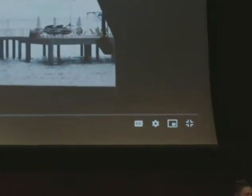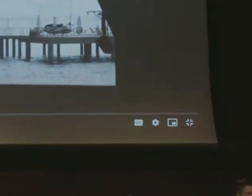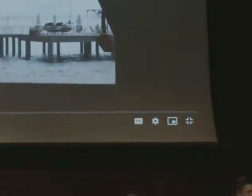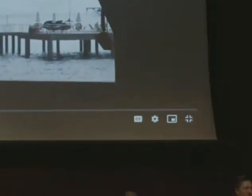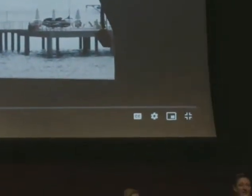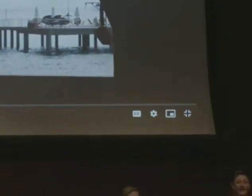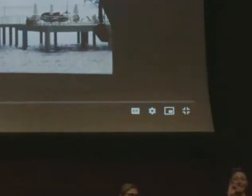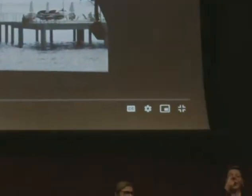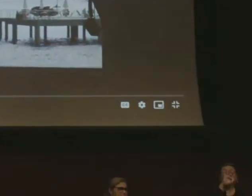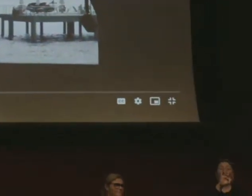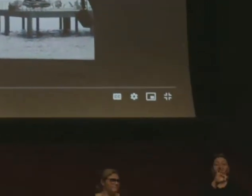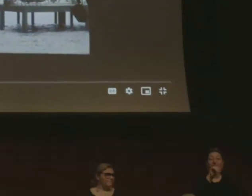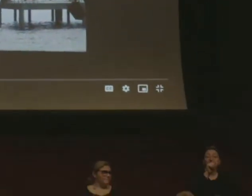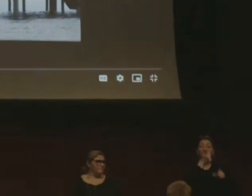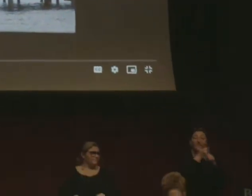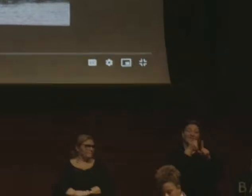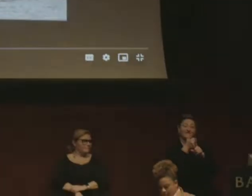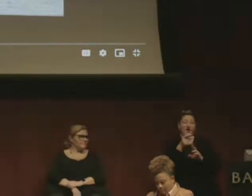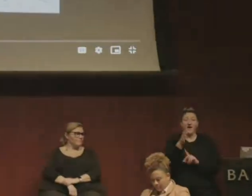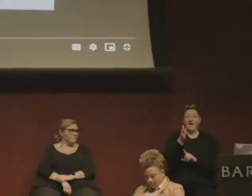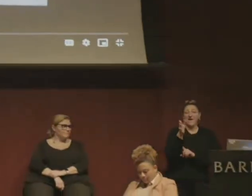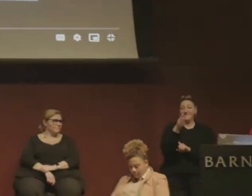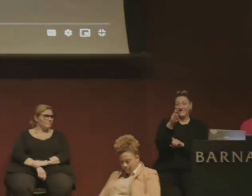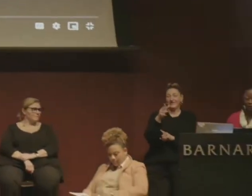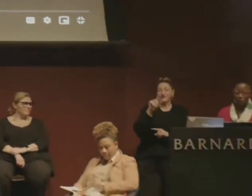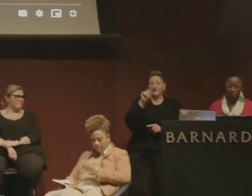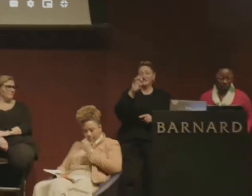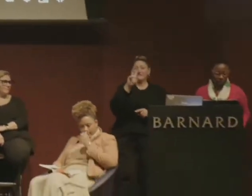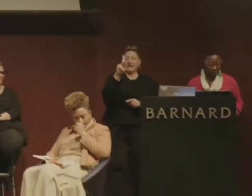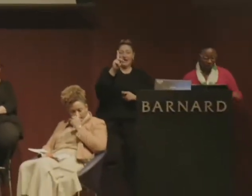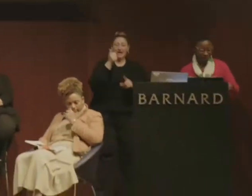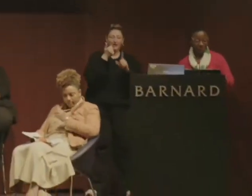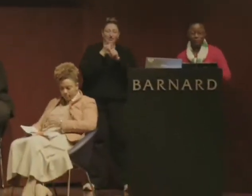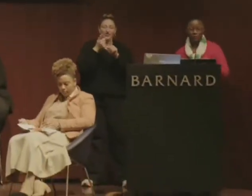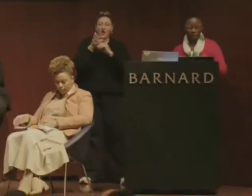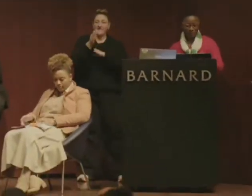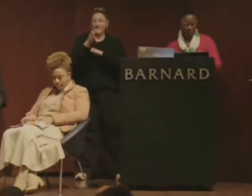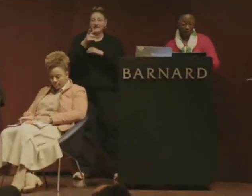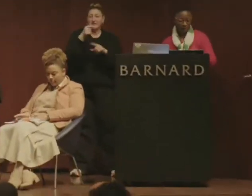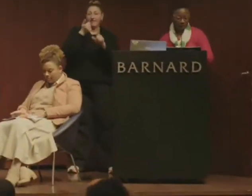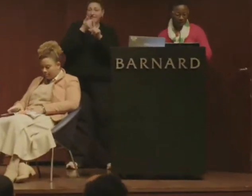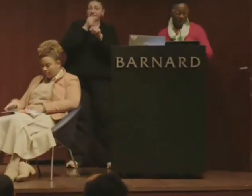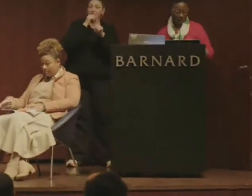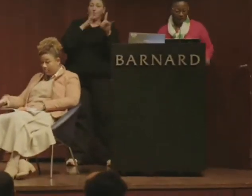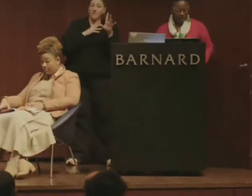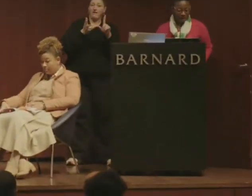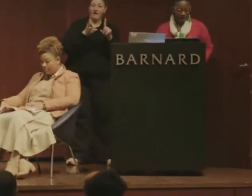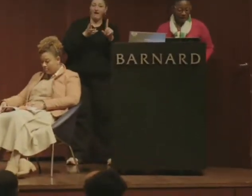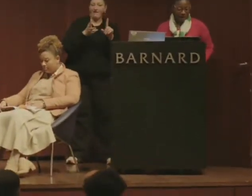If you've ever had any fish tank of sorts, you probably have fish that these women have caught.